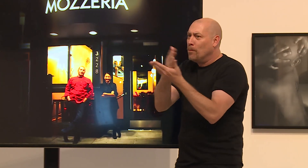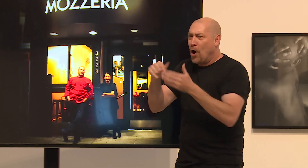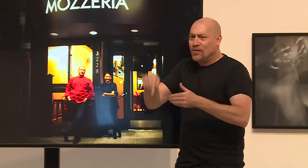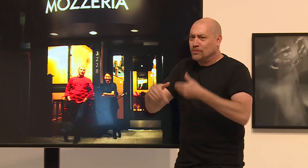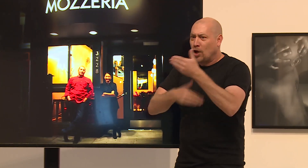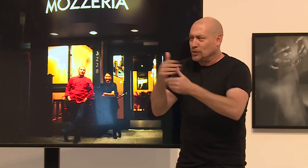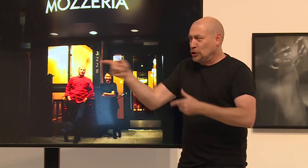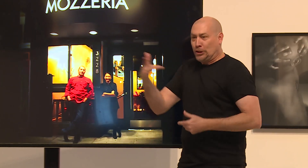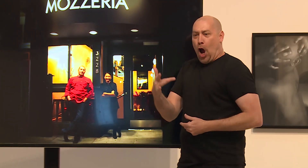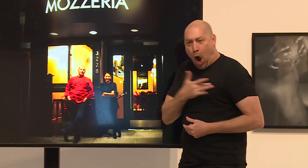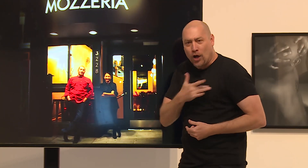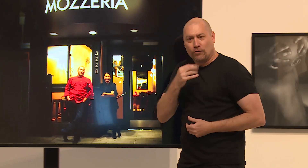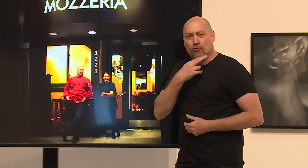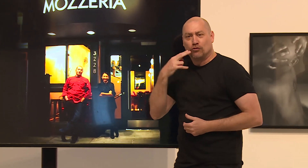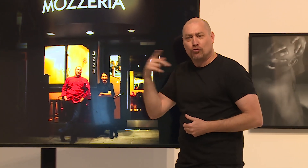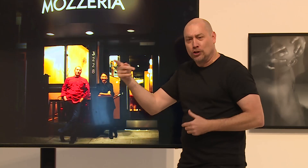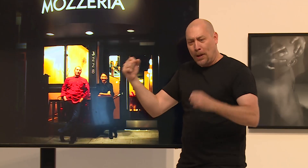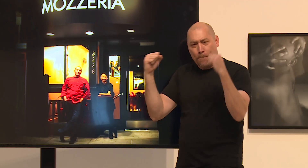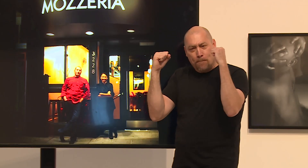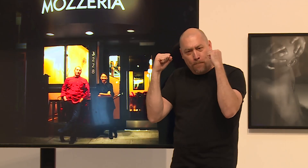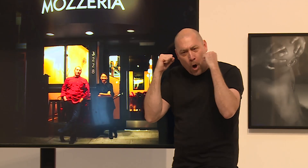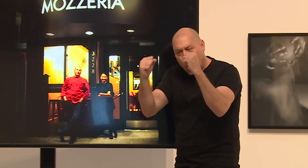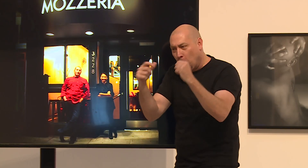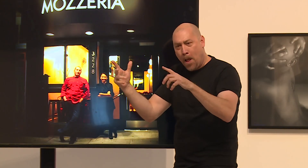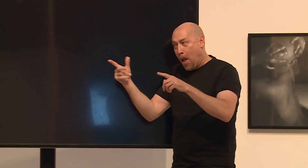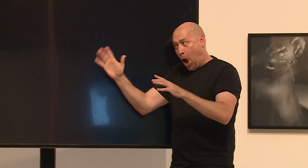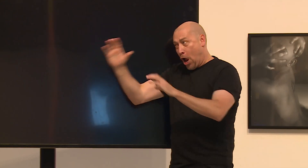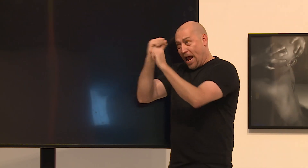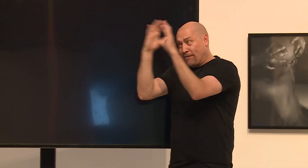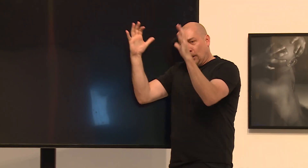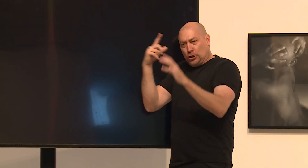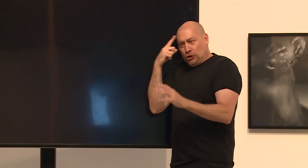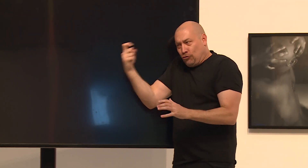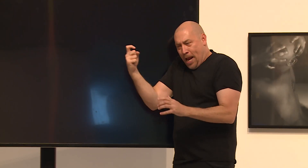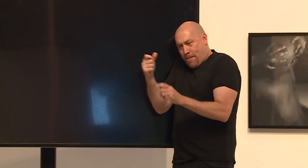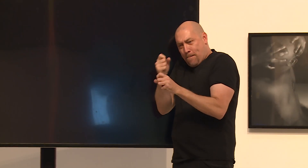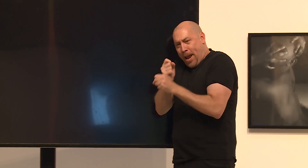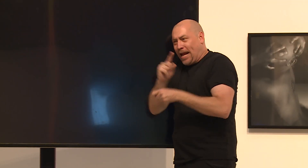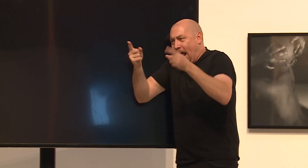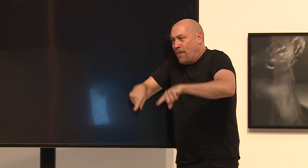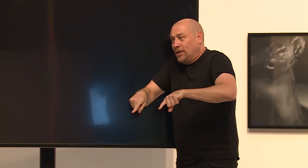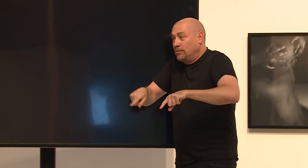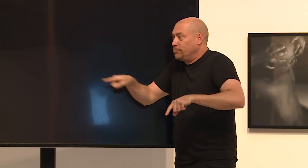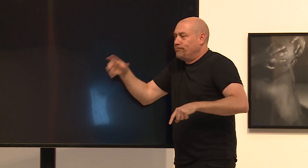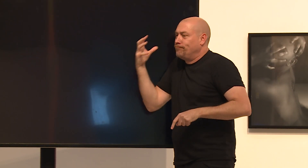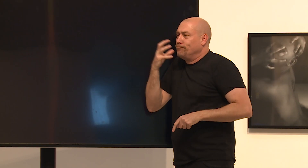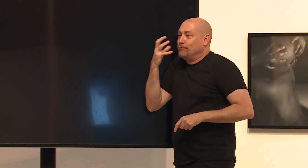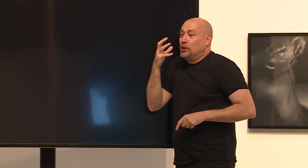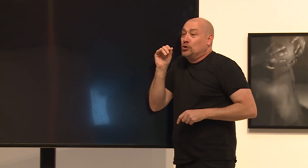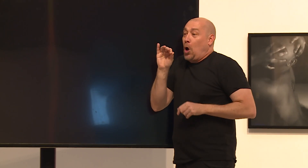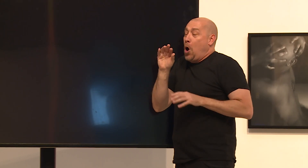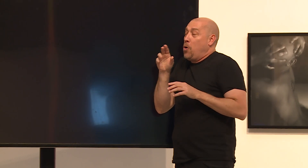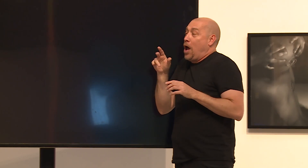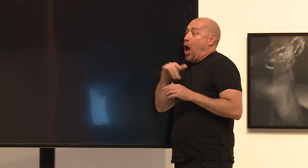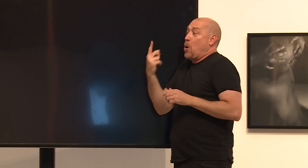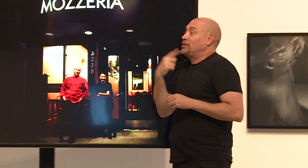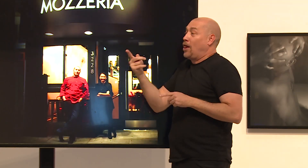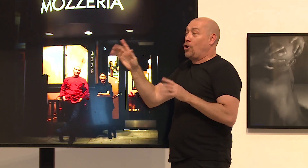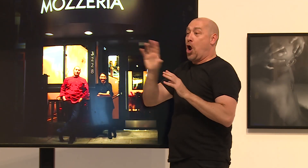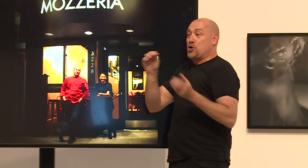And it's really important to have somebody who is the heart of your business. And she really is. She's really the heart of this business.